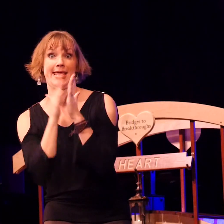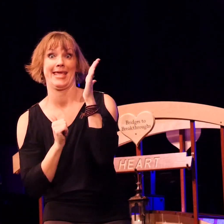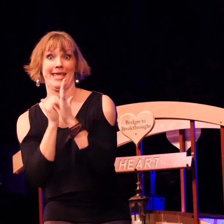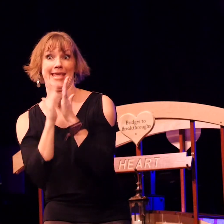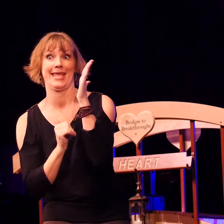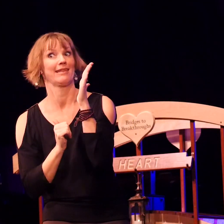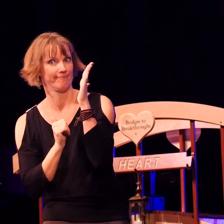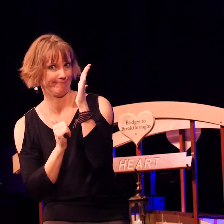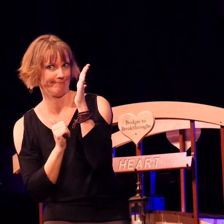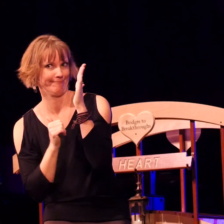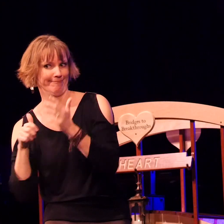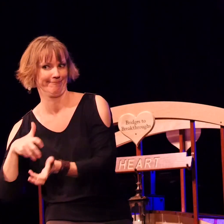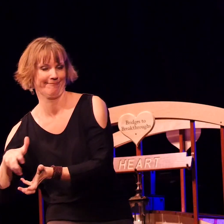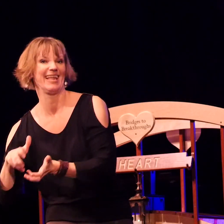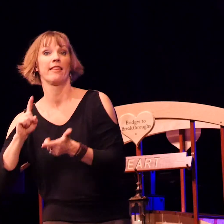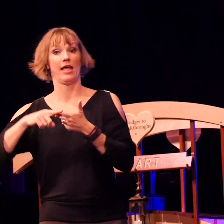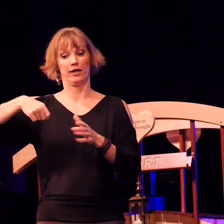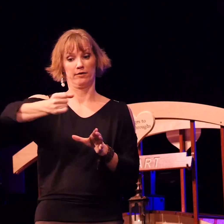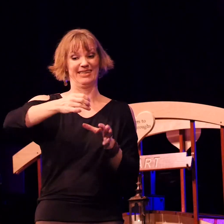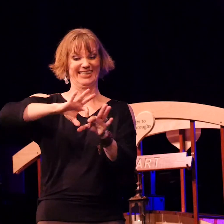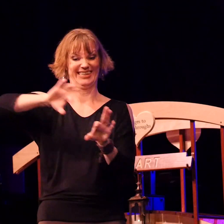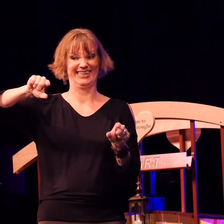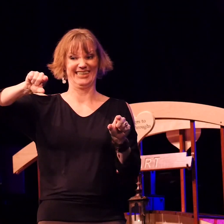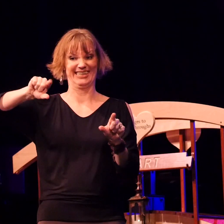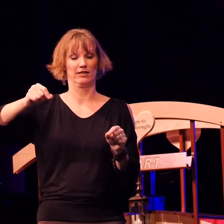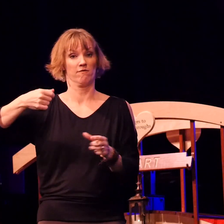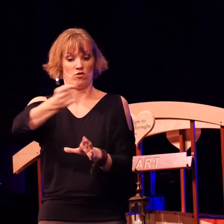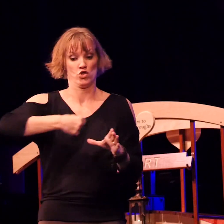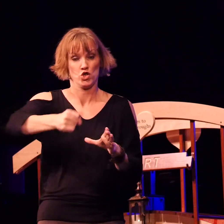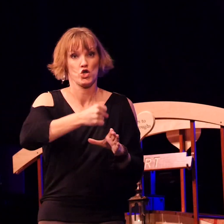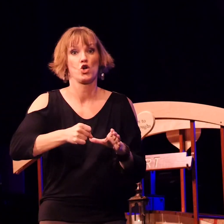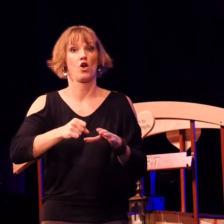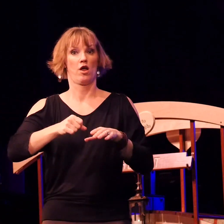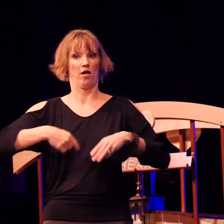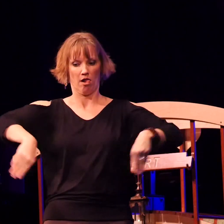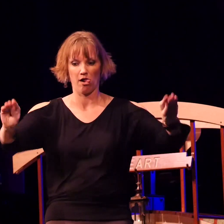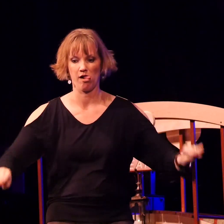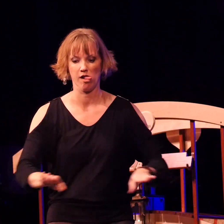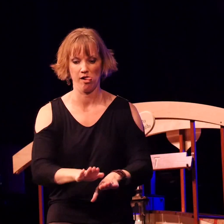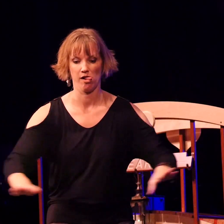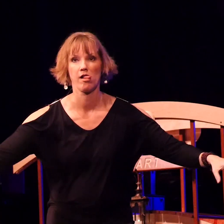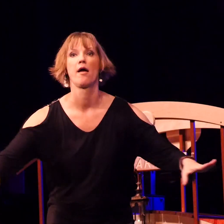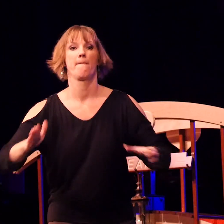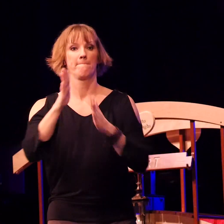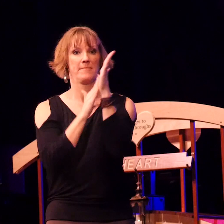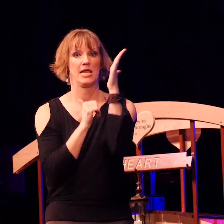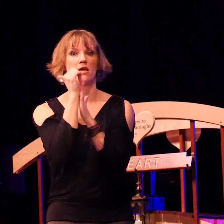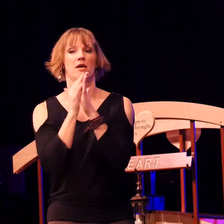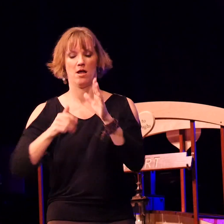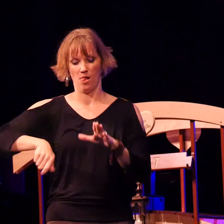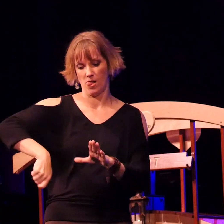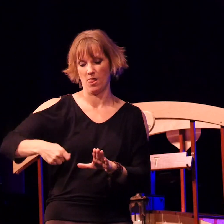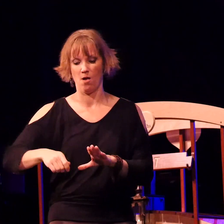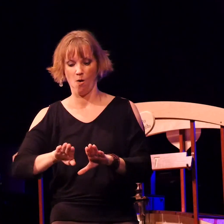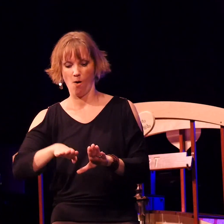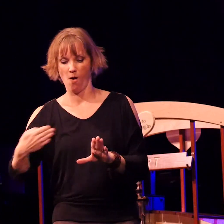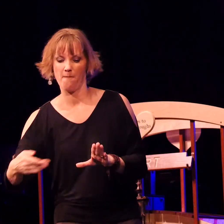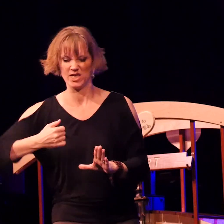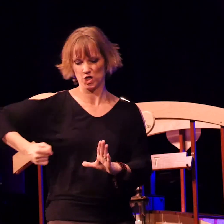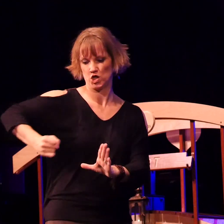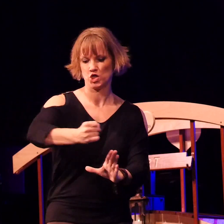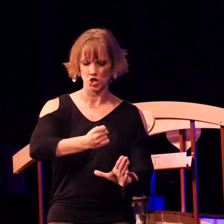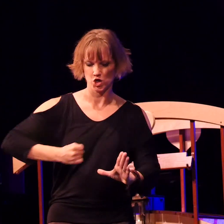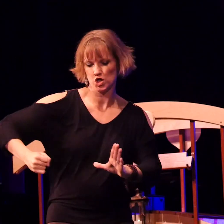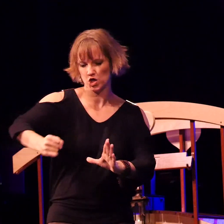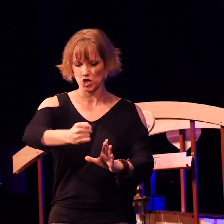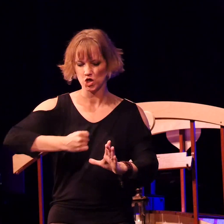he got some stirring sticks and some drop cloths and a big paintbrush. And he came home and he opened the paint up and he stirred the